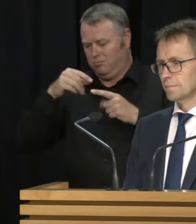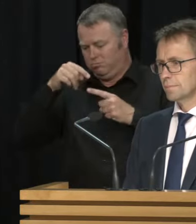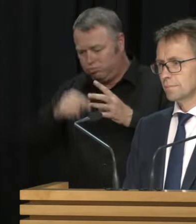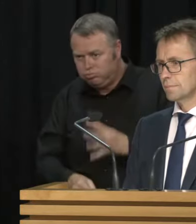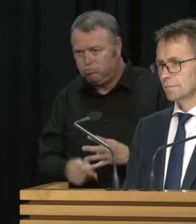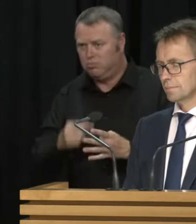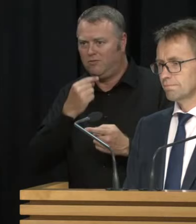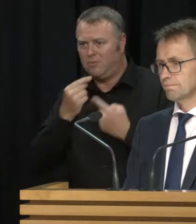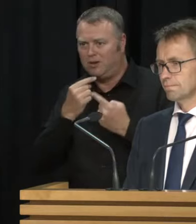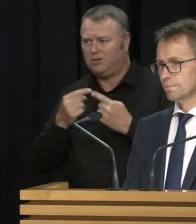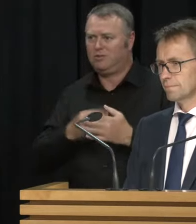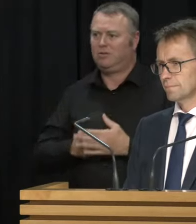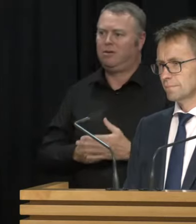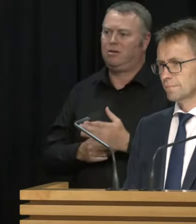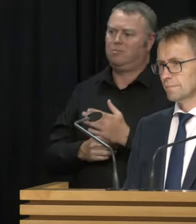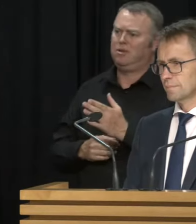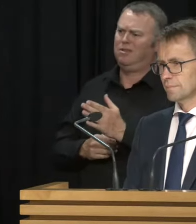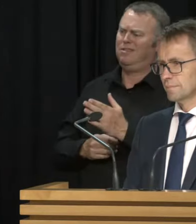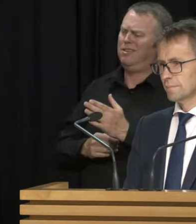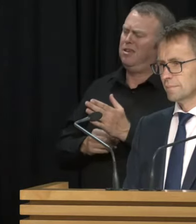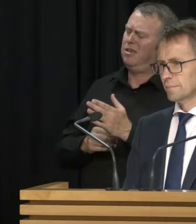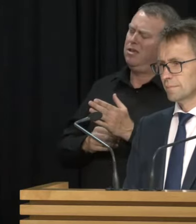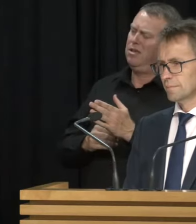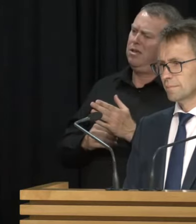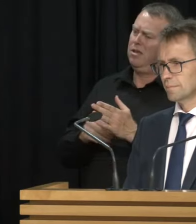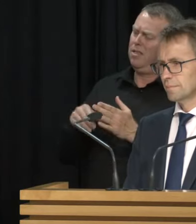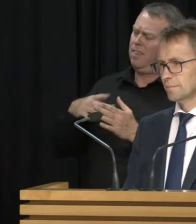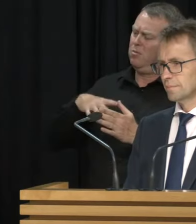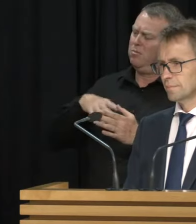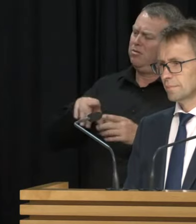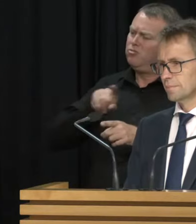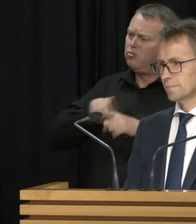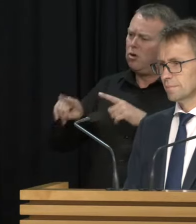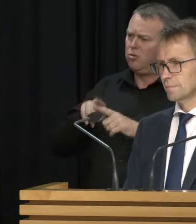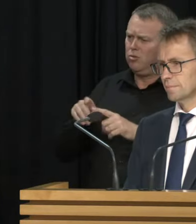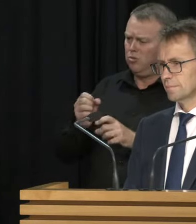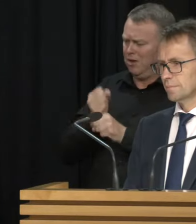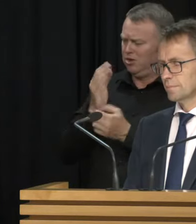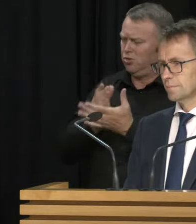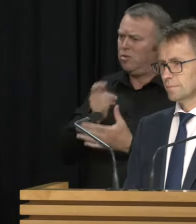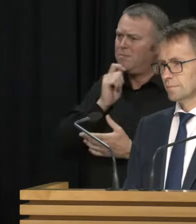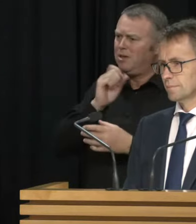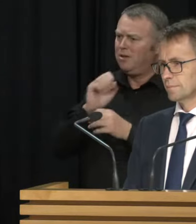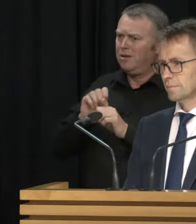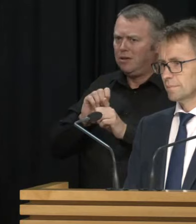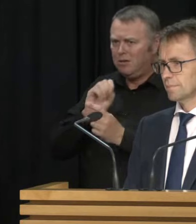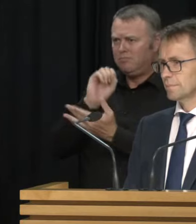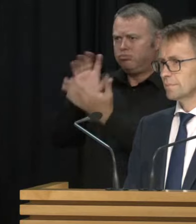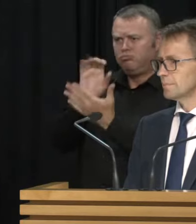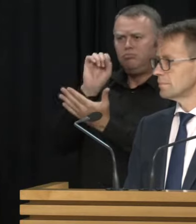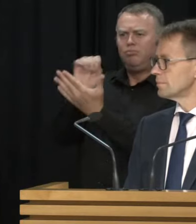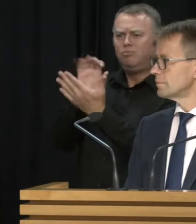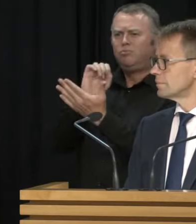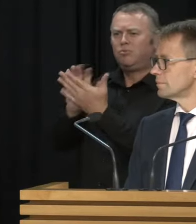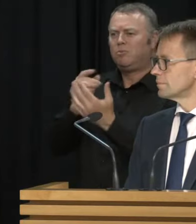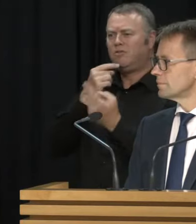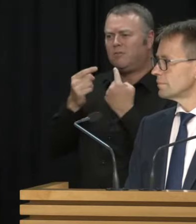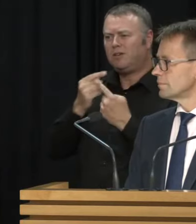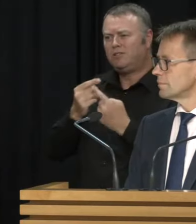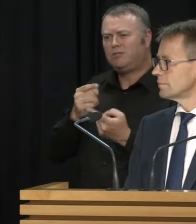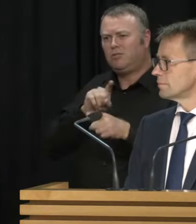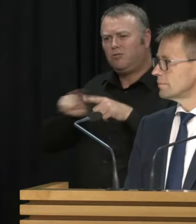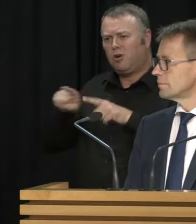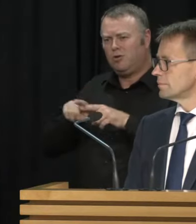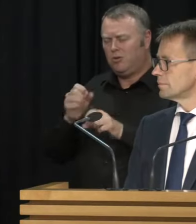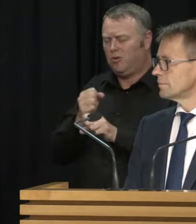legal case happen, trying to get some publicity for this. Doesn't that suggest that there could be more to this than someone who just doesn't want to? Look, I think it's unfortunate when people buy